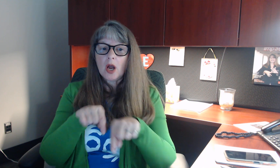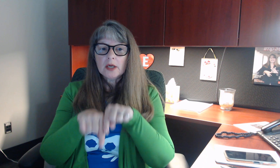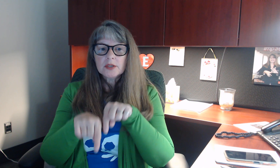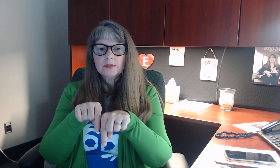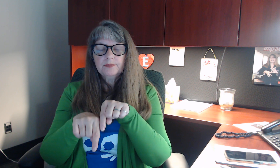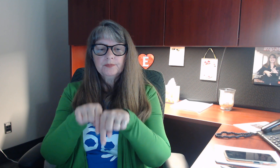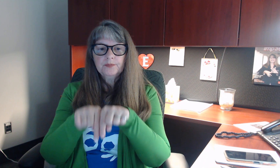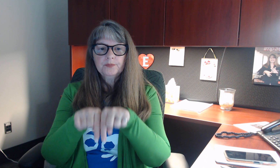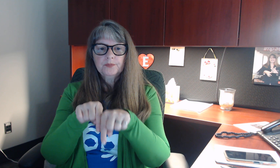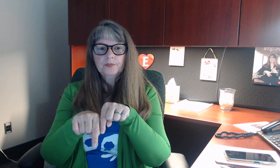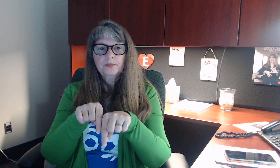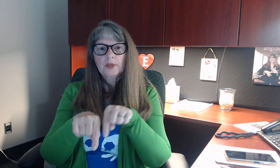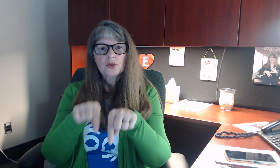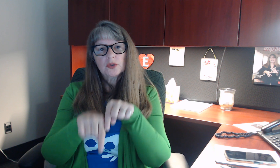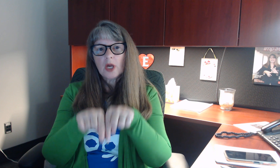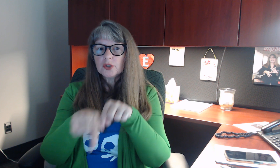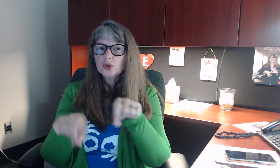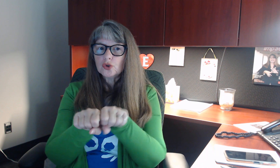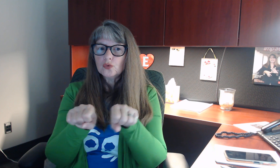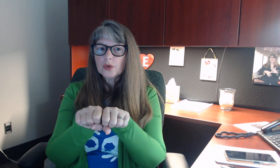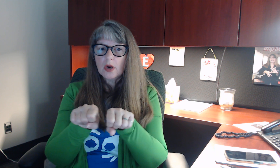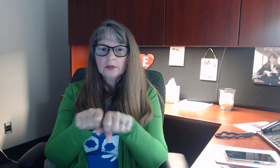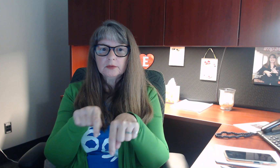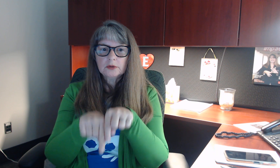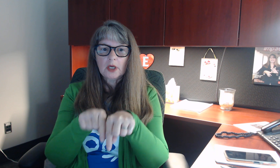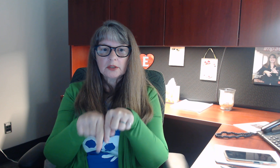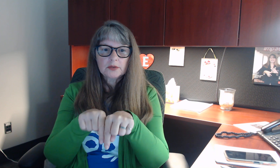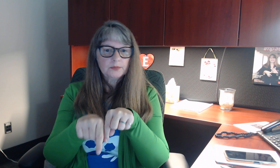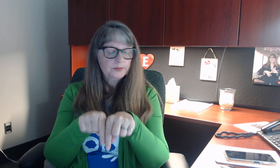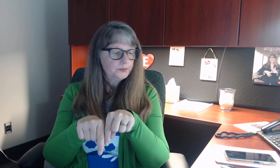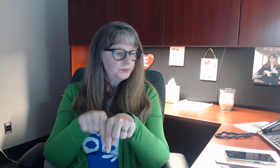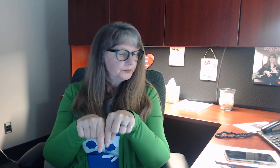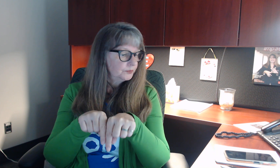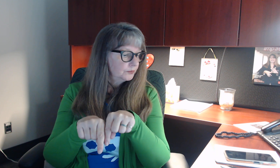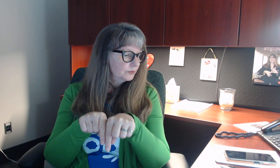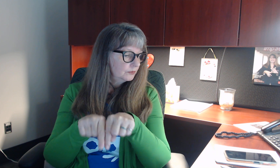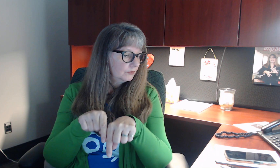Socks. Get your socks and shoes on. Socks.